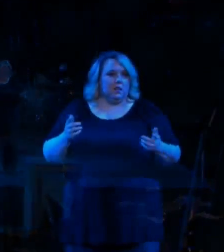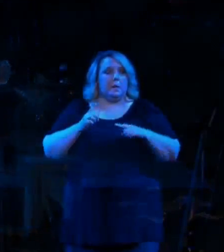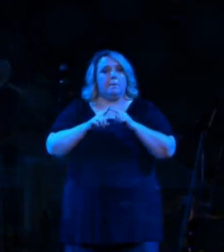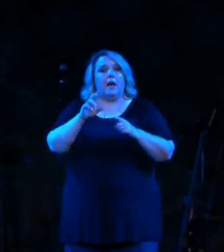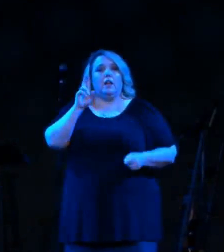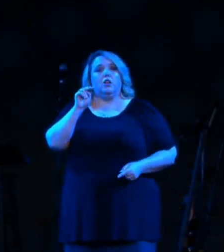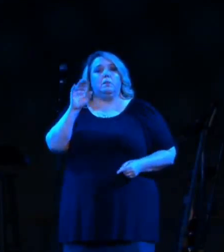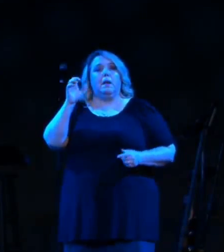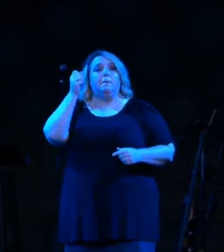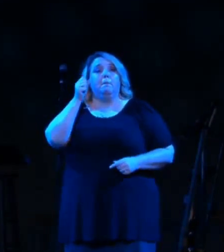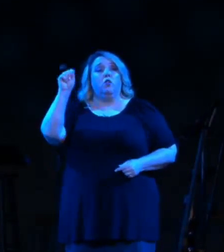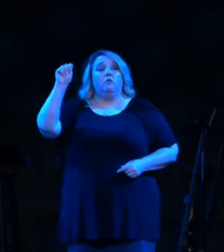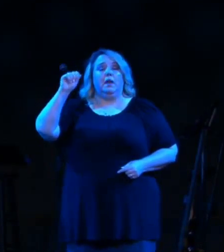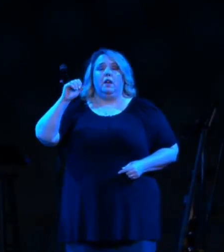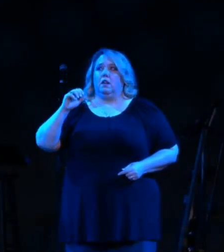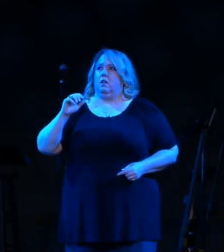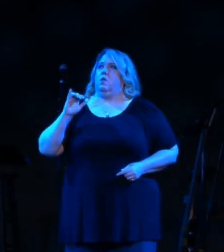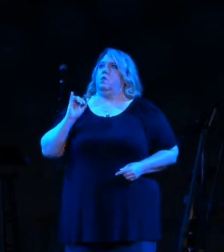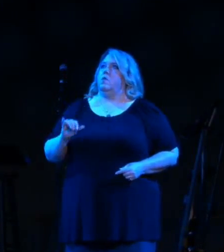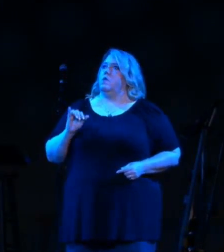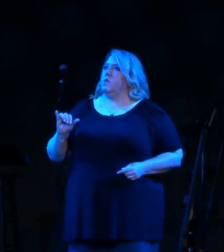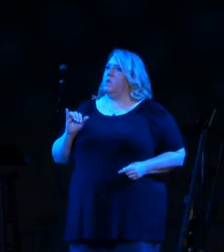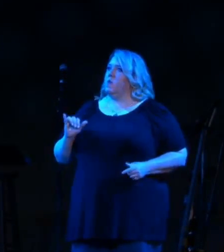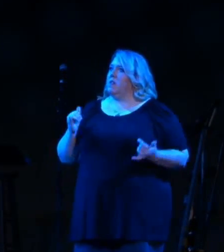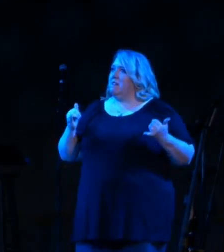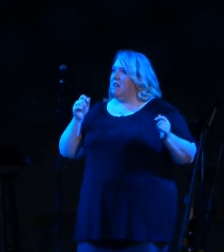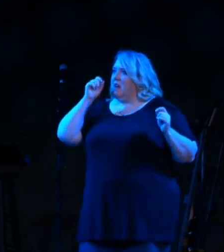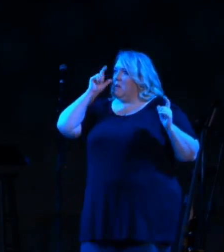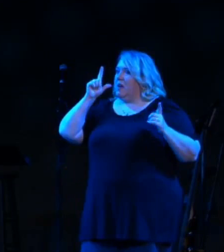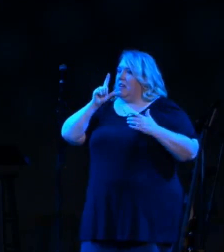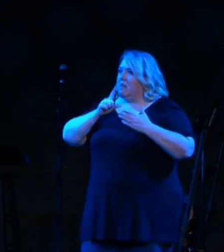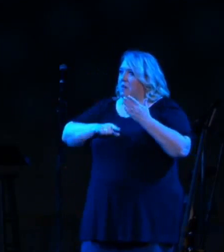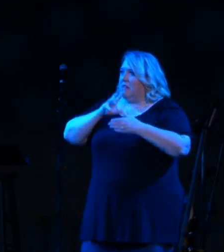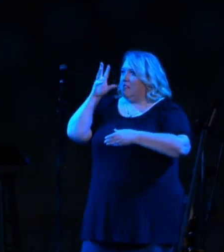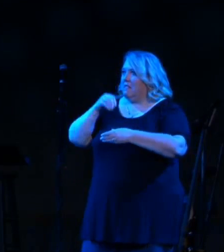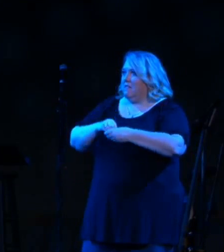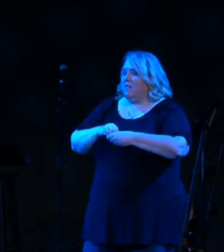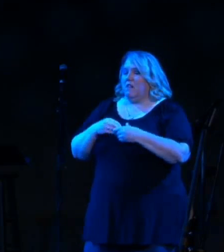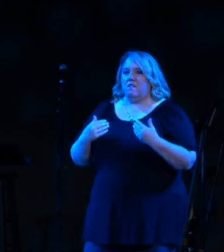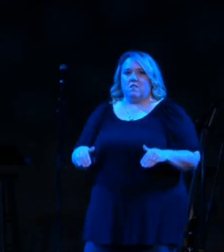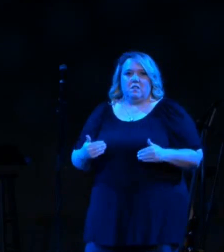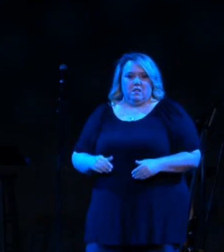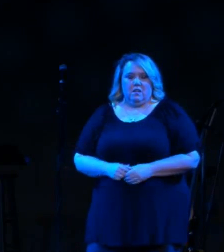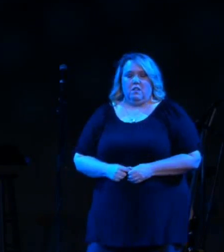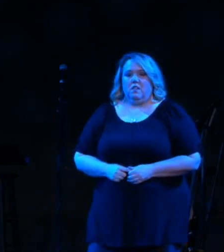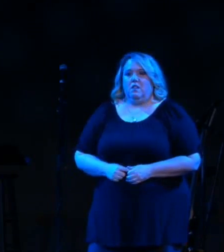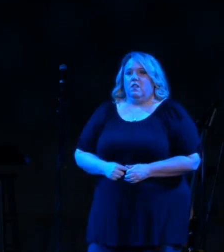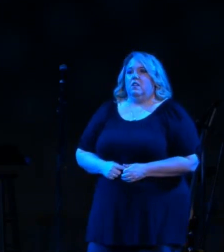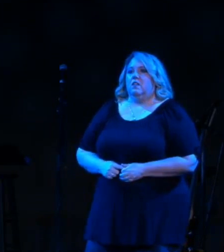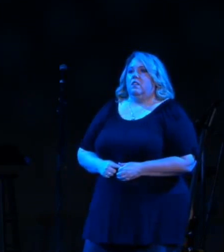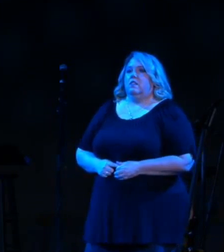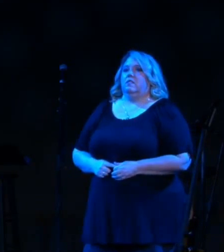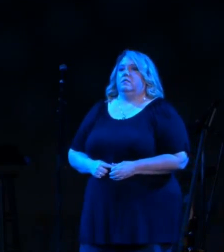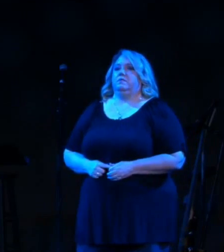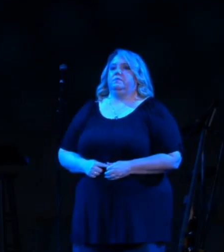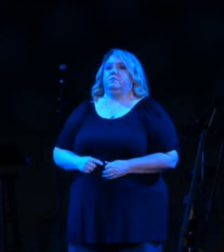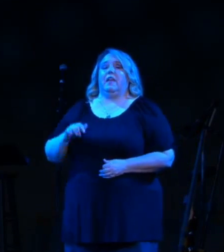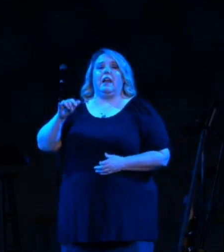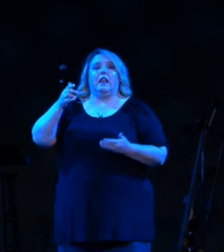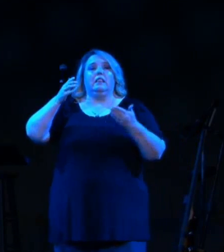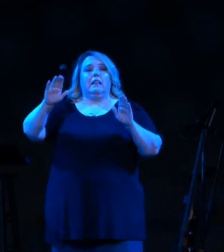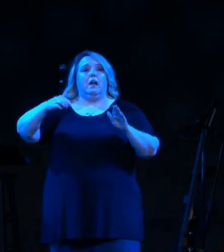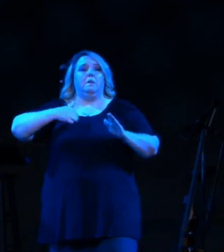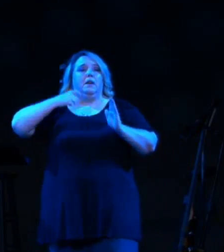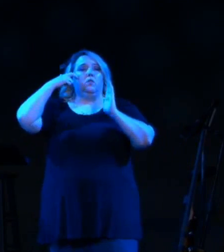movement awakened me to what's at stake. Uniting Methodist movement allowed me